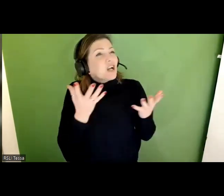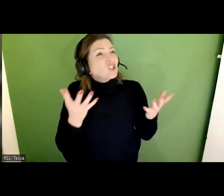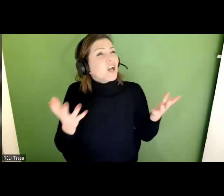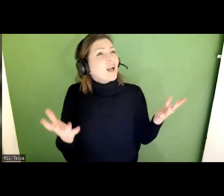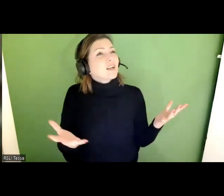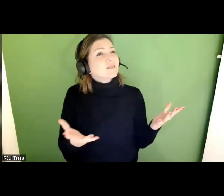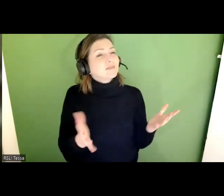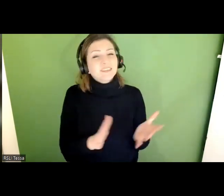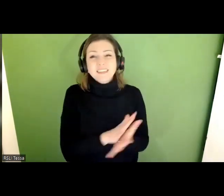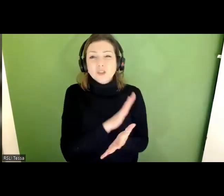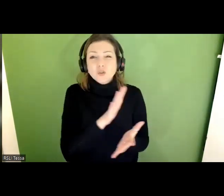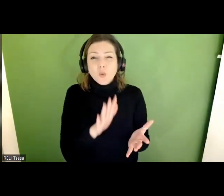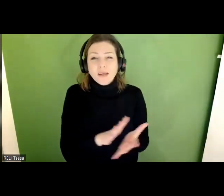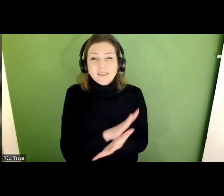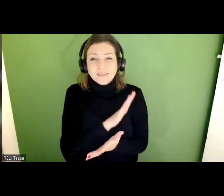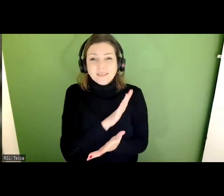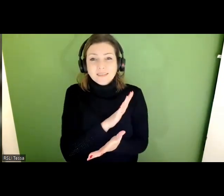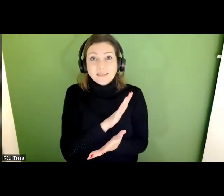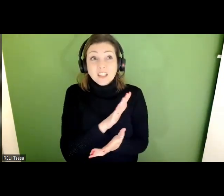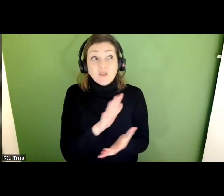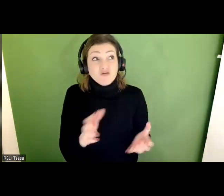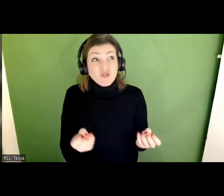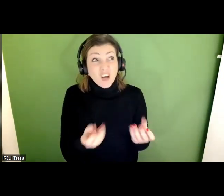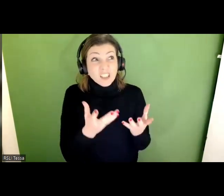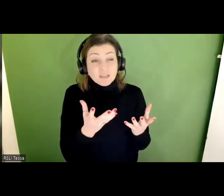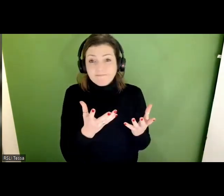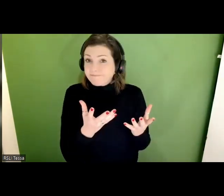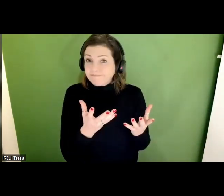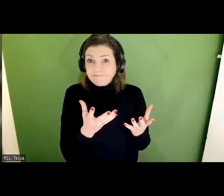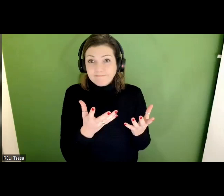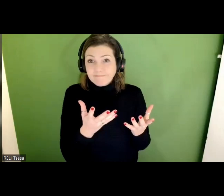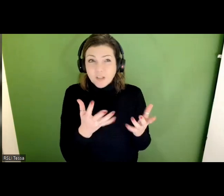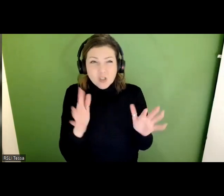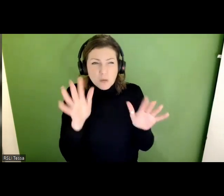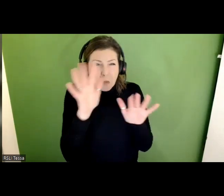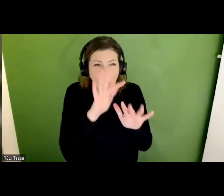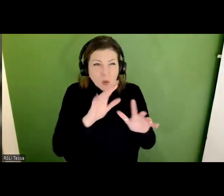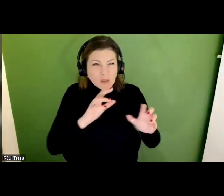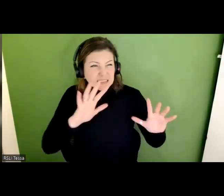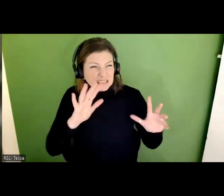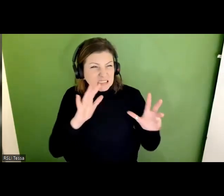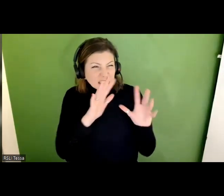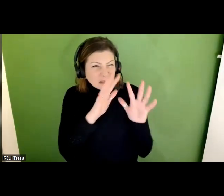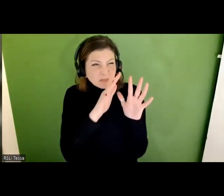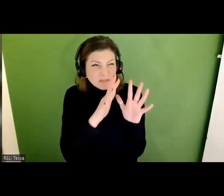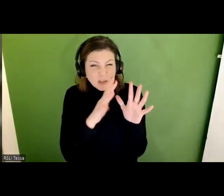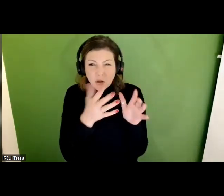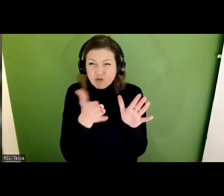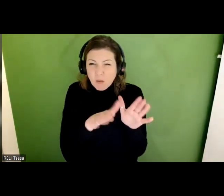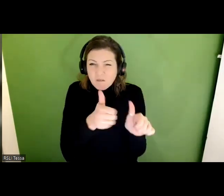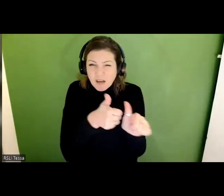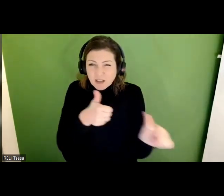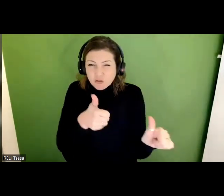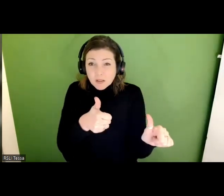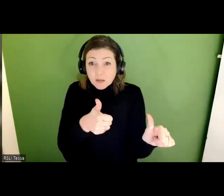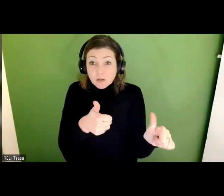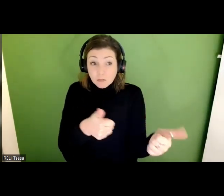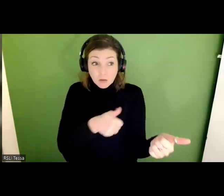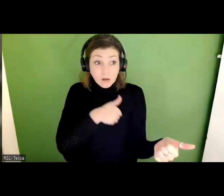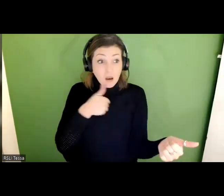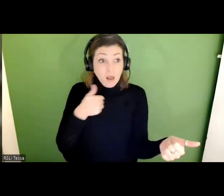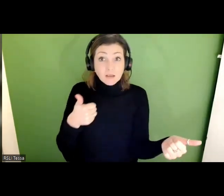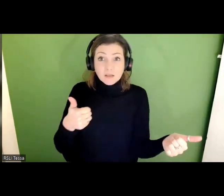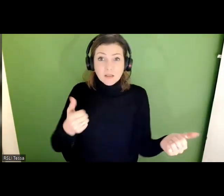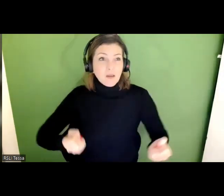was fresh exactly. It was full of smoke and steam from the factories, but it still felt good to be out and about and